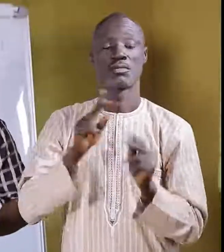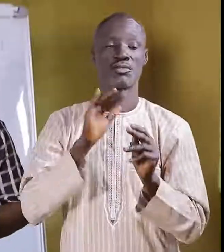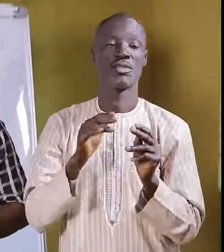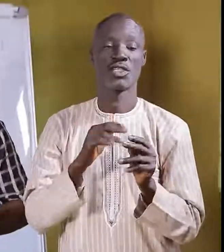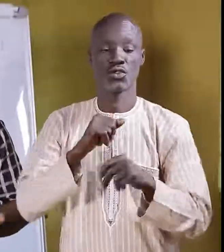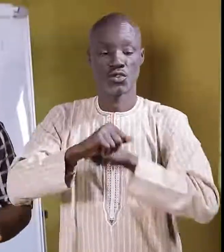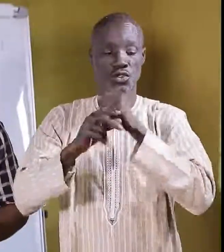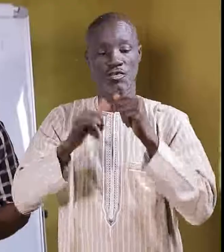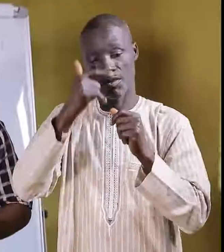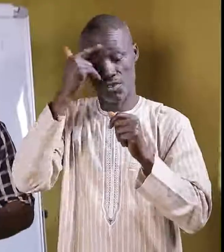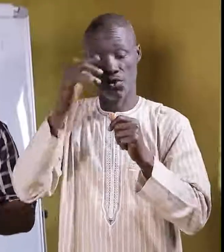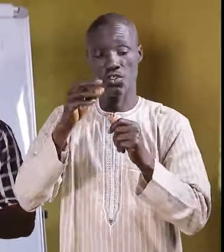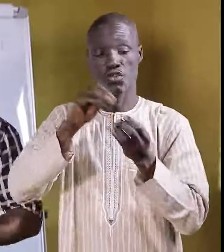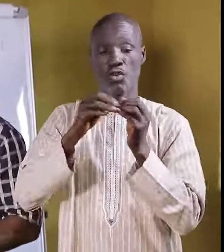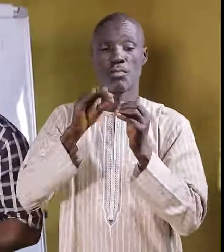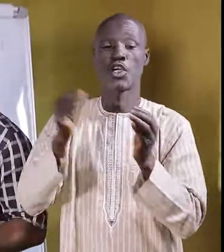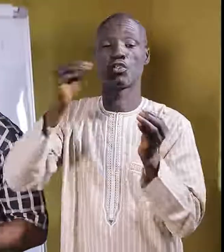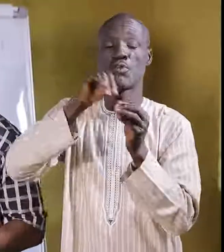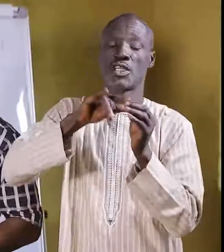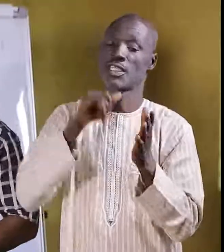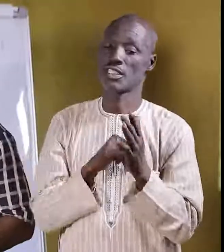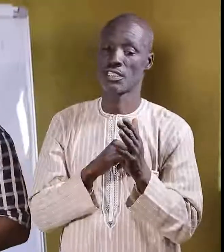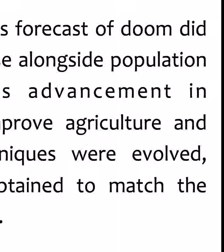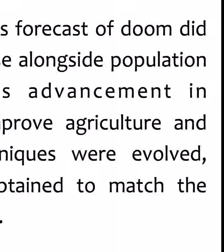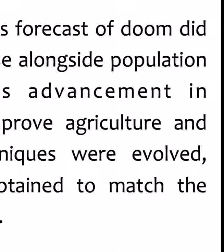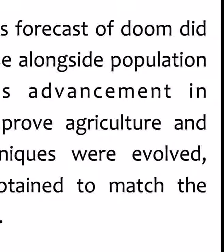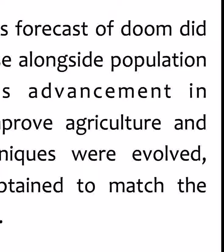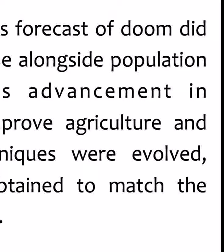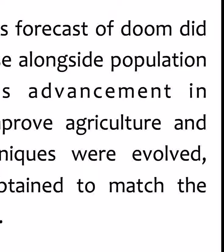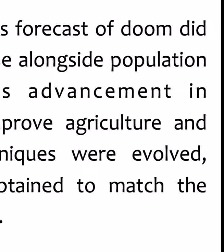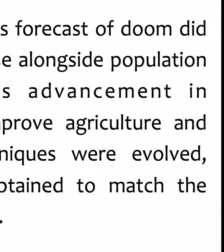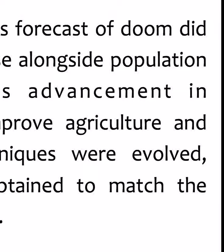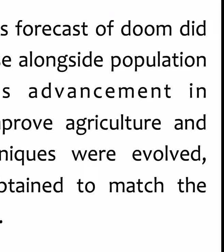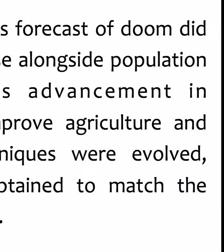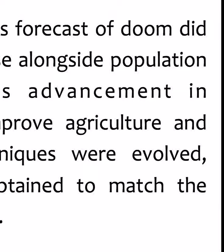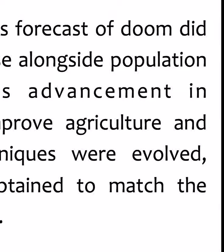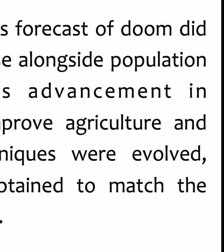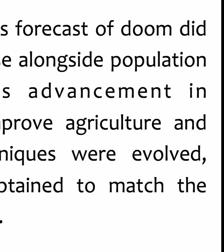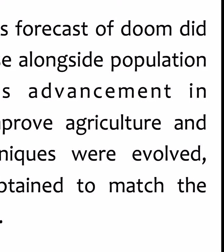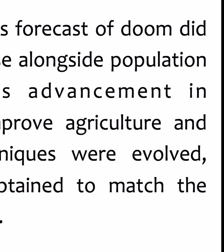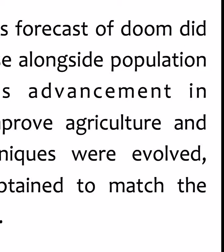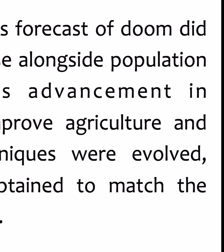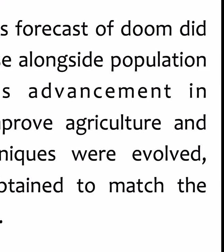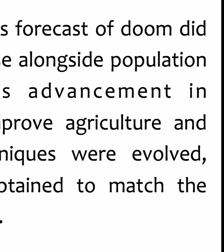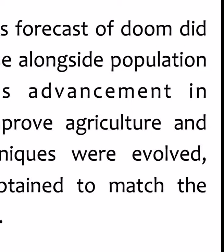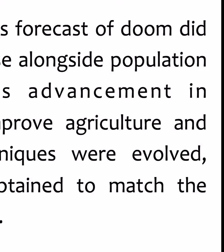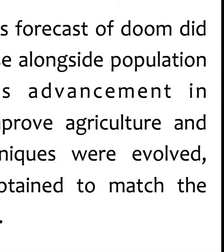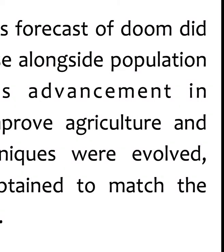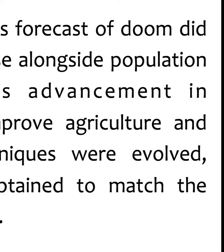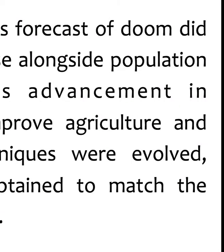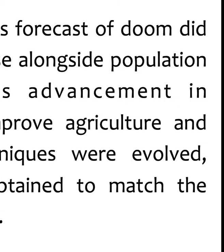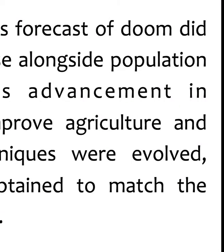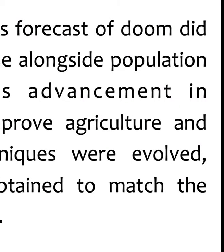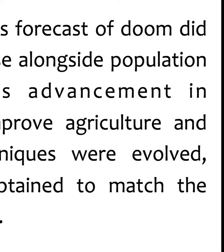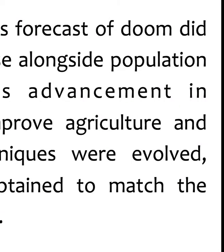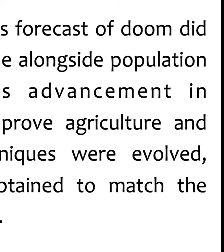cannot see food to eat. It will signify doom. In Britain, Malthus' forecast of doom, because